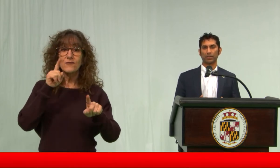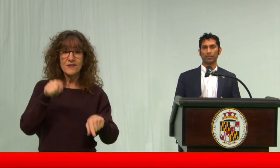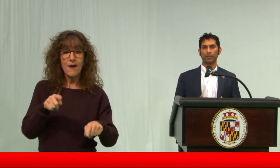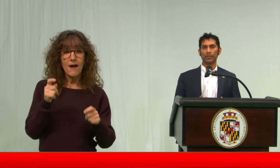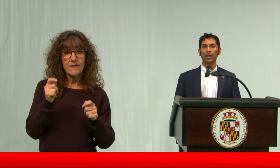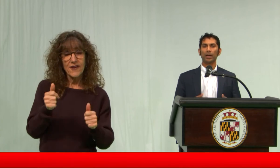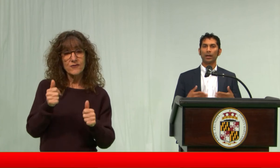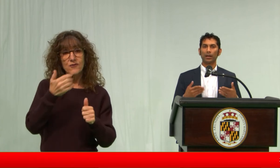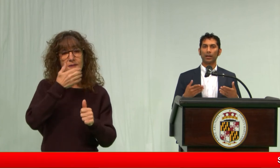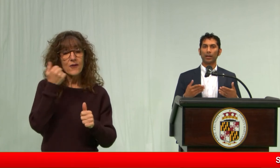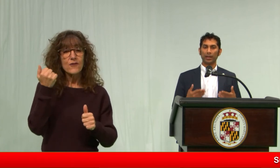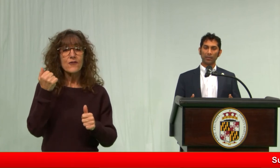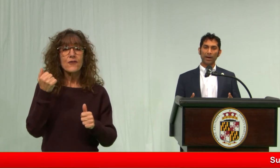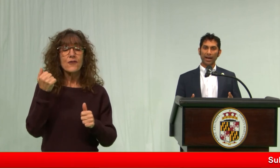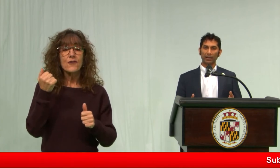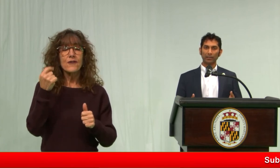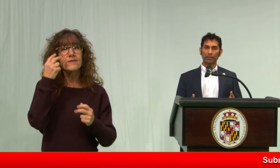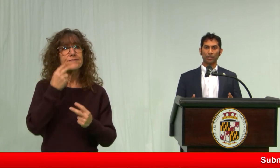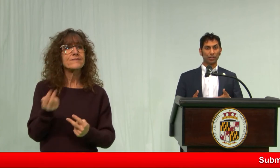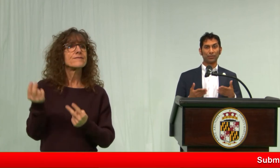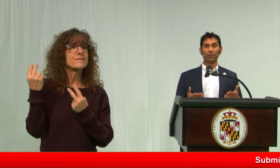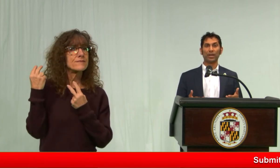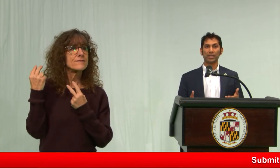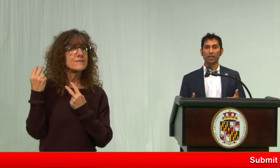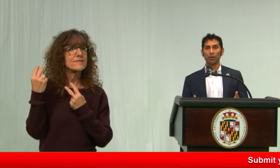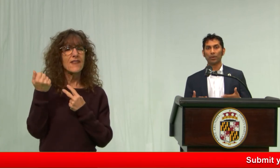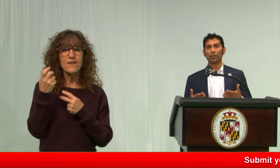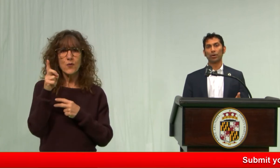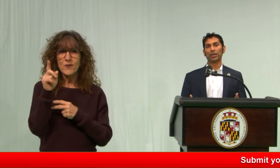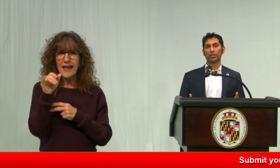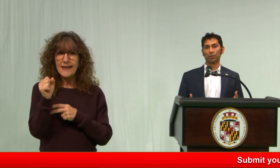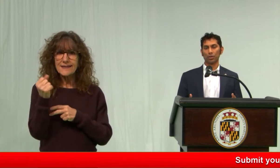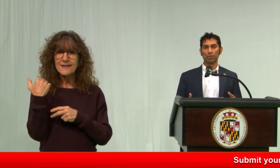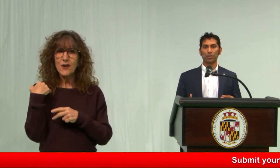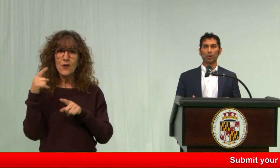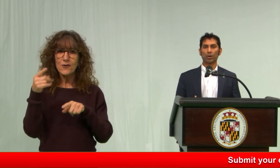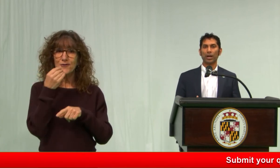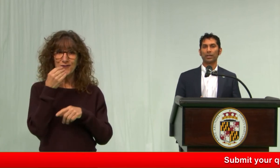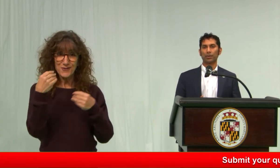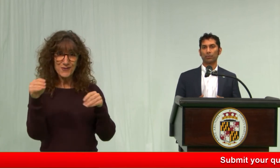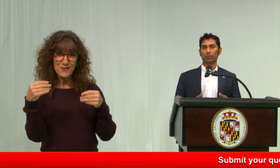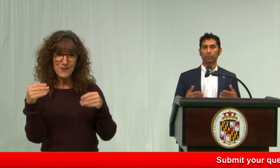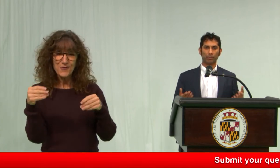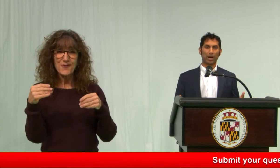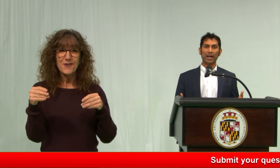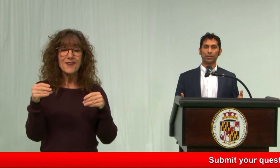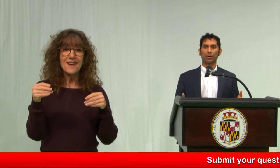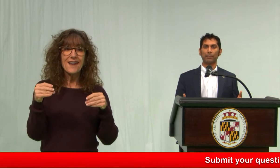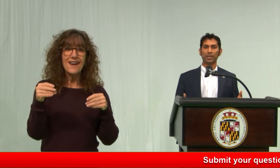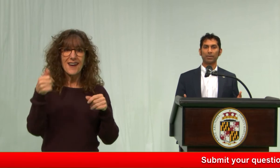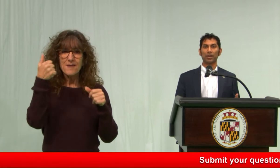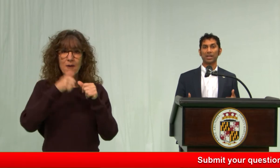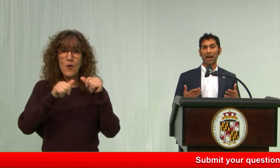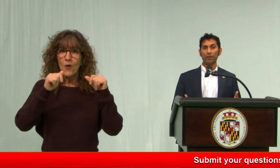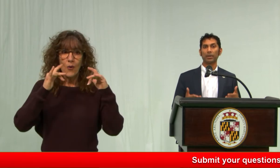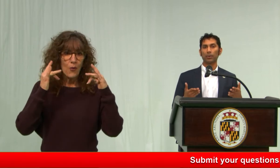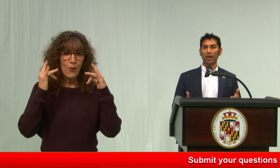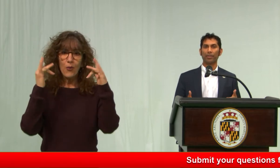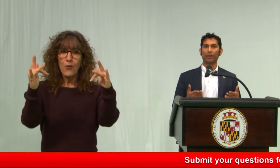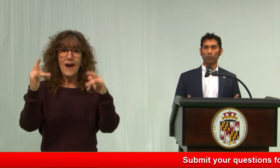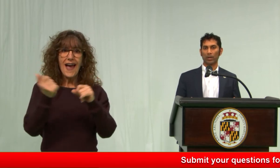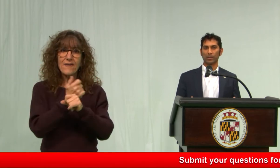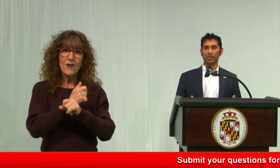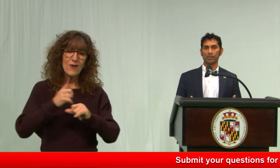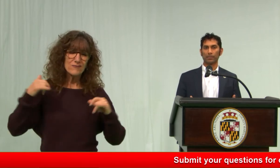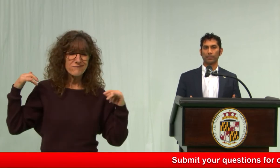this. Think back to just a few days ago when you go to the grocery store and the aisles are empty because everybody